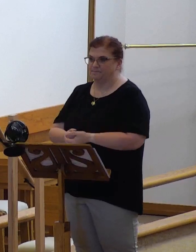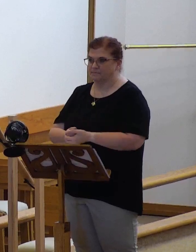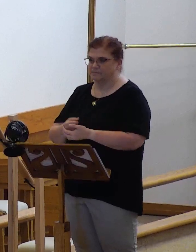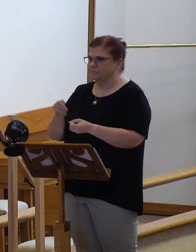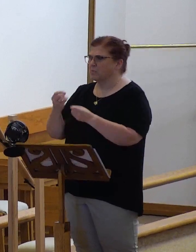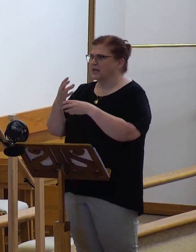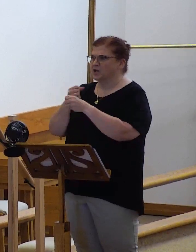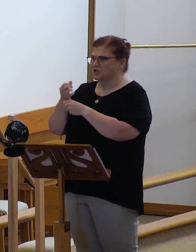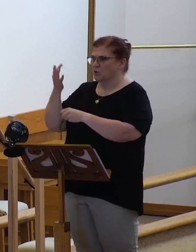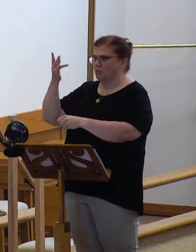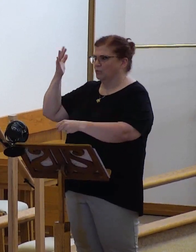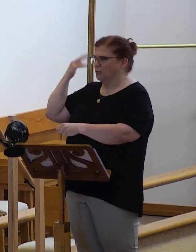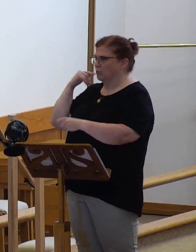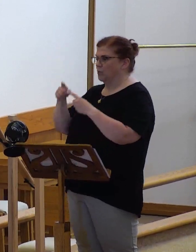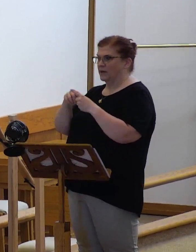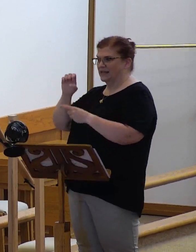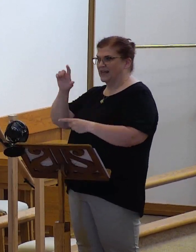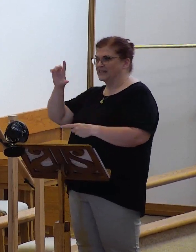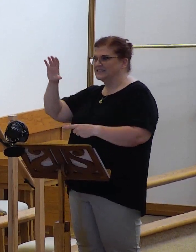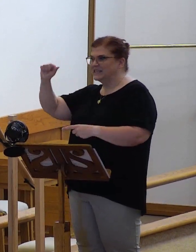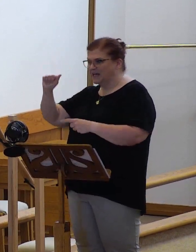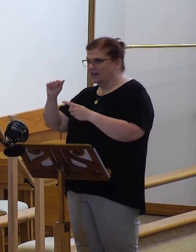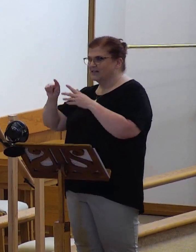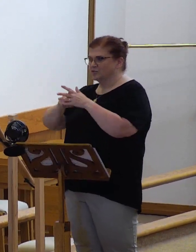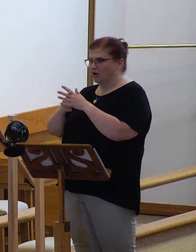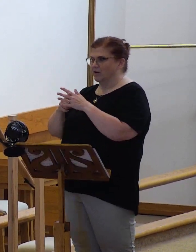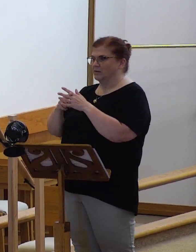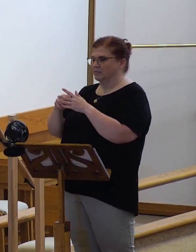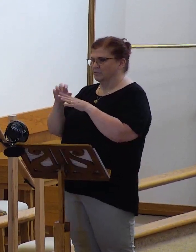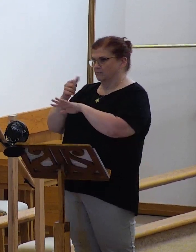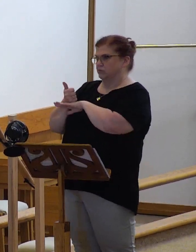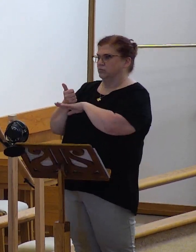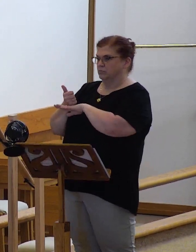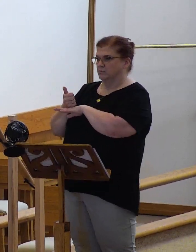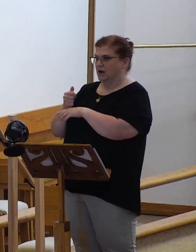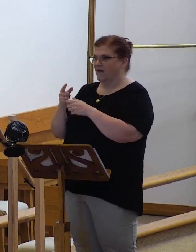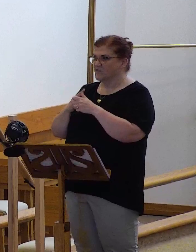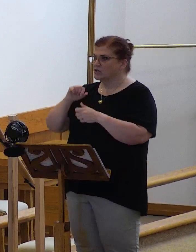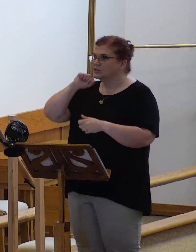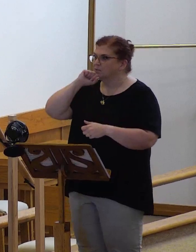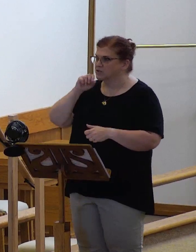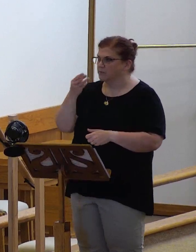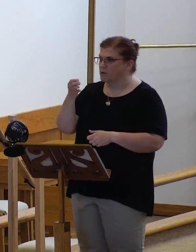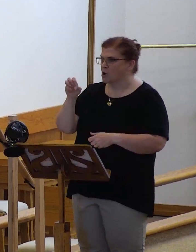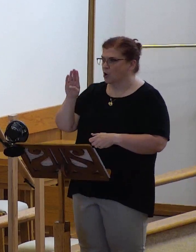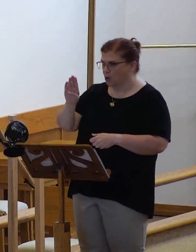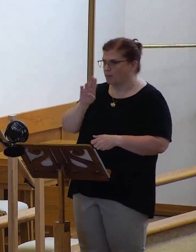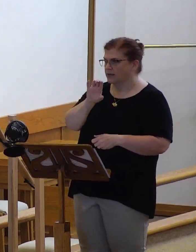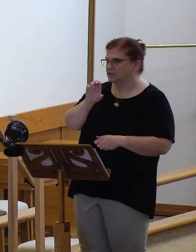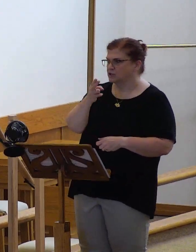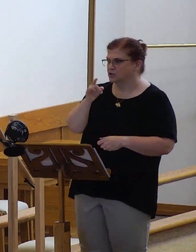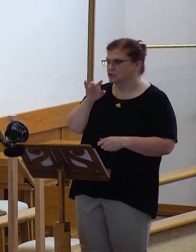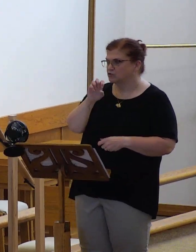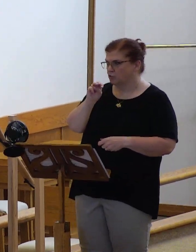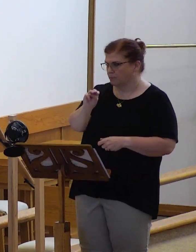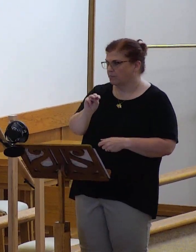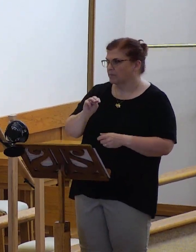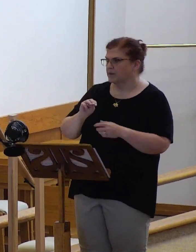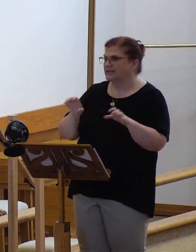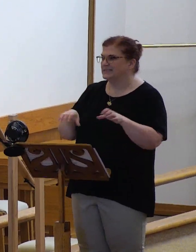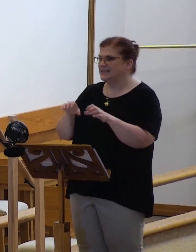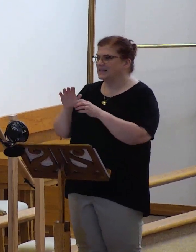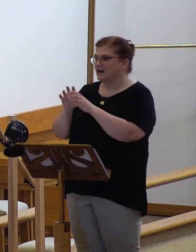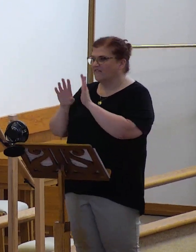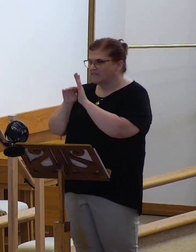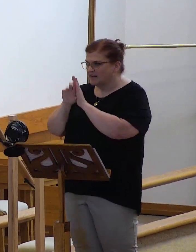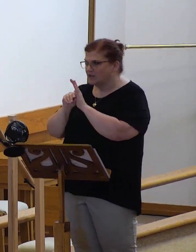like centuries now, when the ELCA was first formed, our first bishop, Herb Chilstrom, did a video series